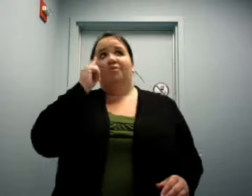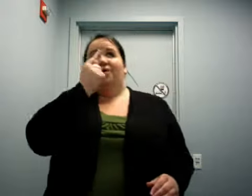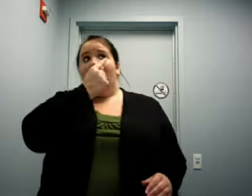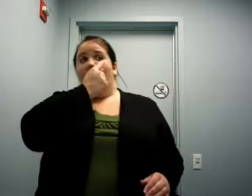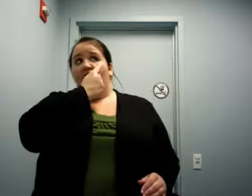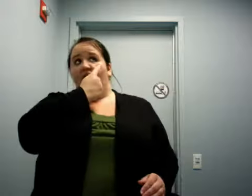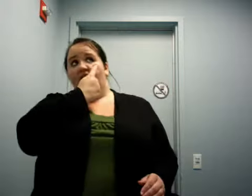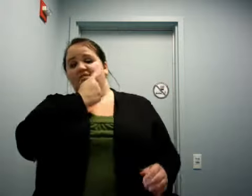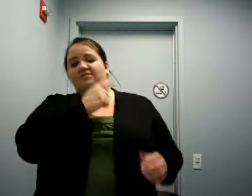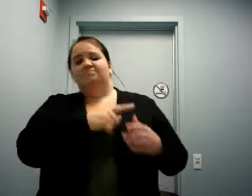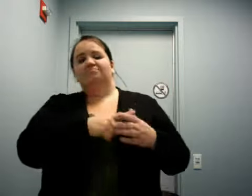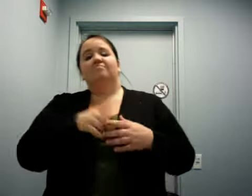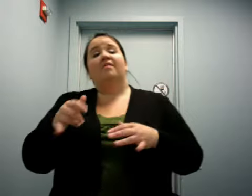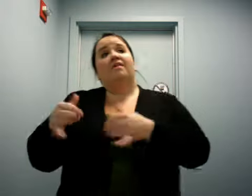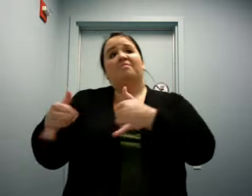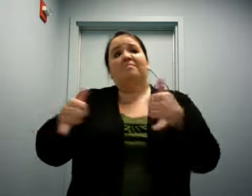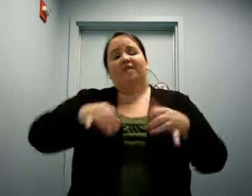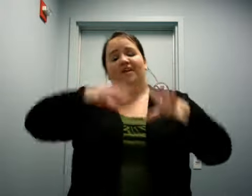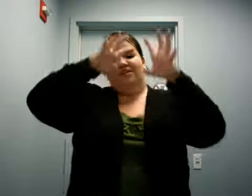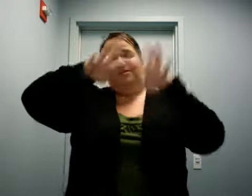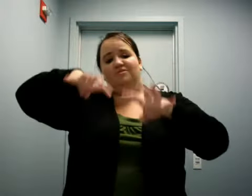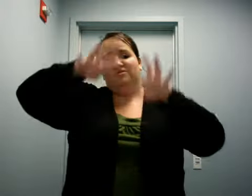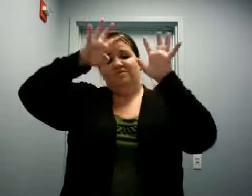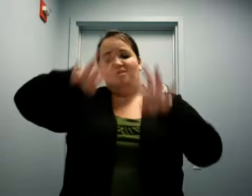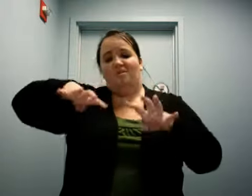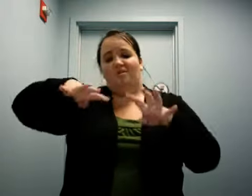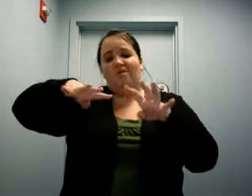They played in the snow, they ate apples,